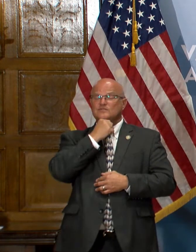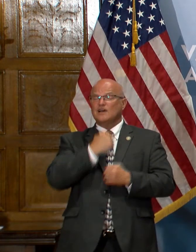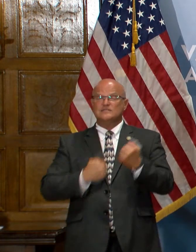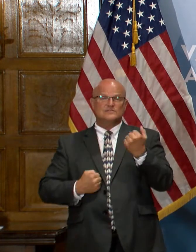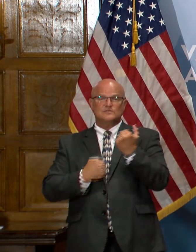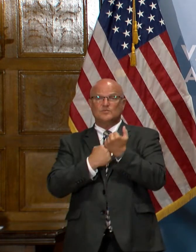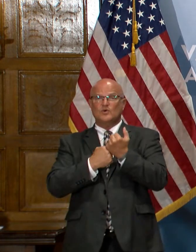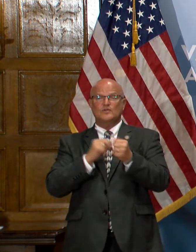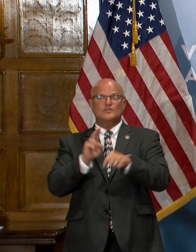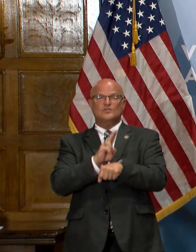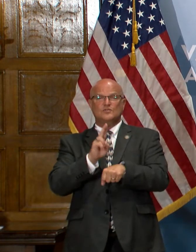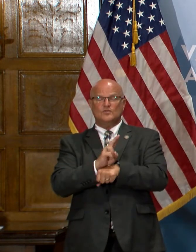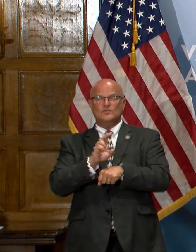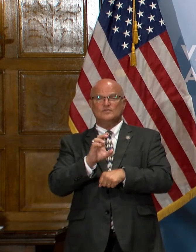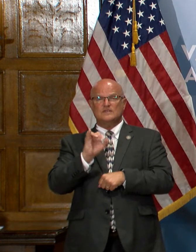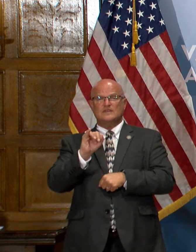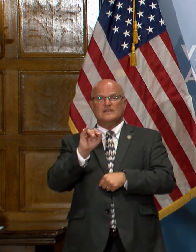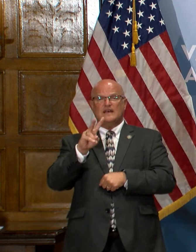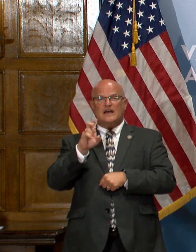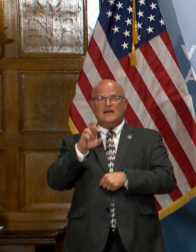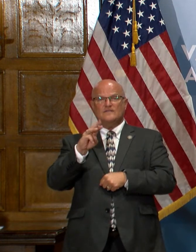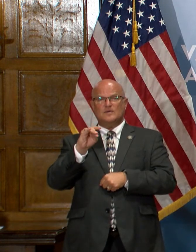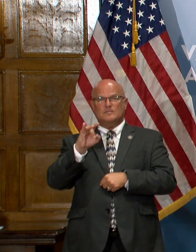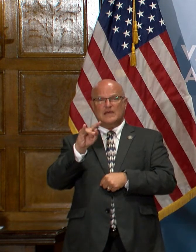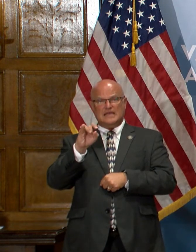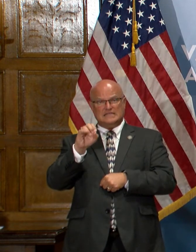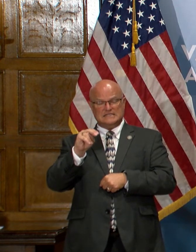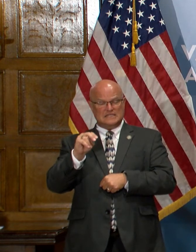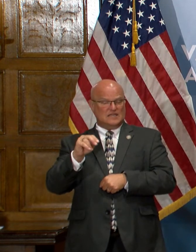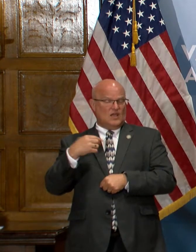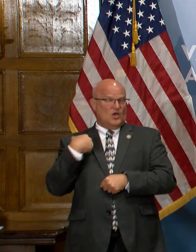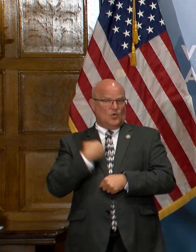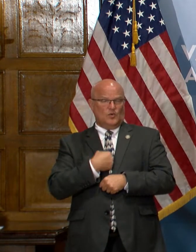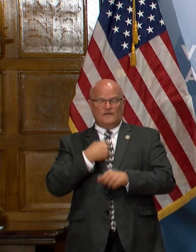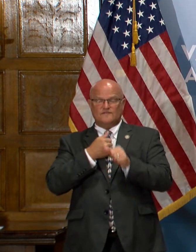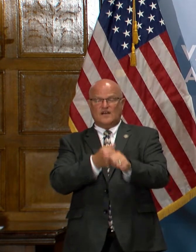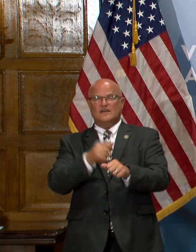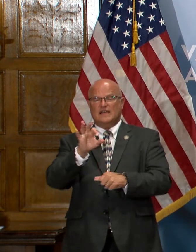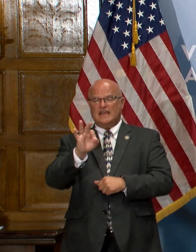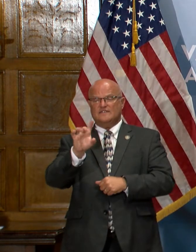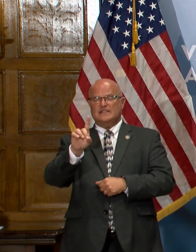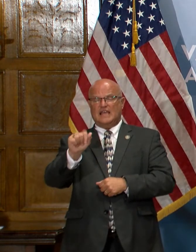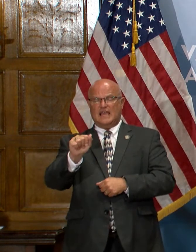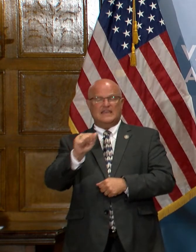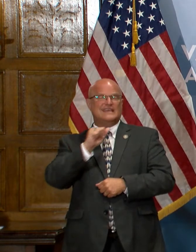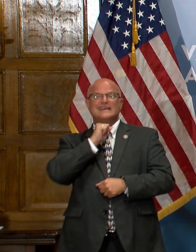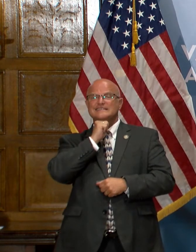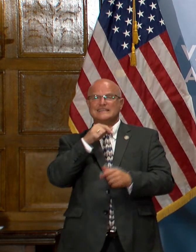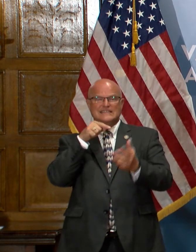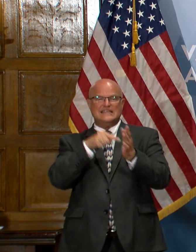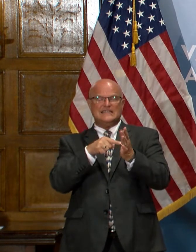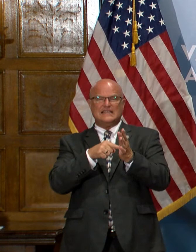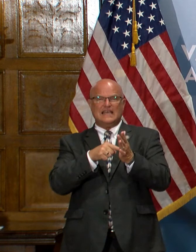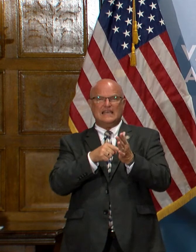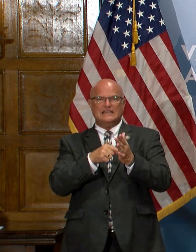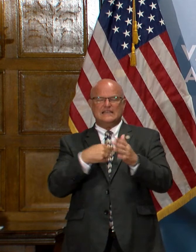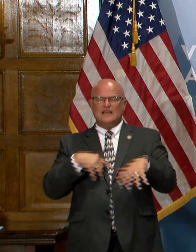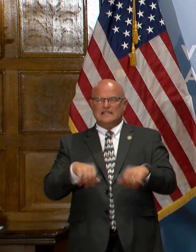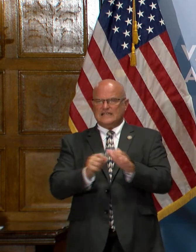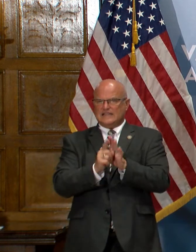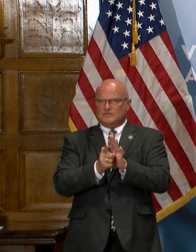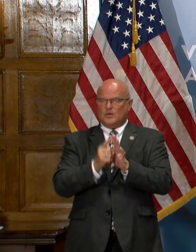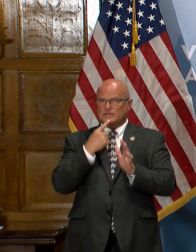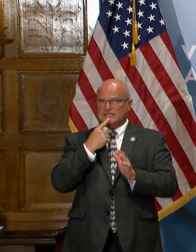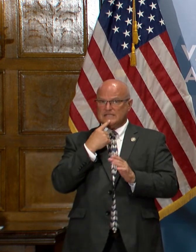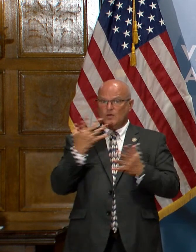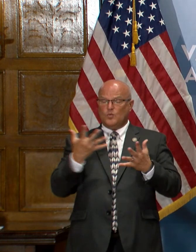use of COVID. We follow the FDA guidelines, and that is, it's not an indicated therapy. I'll take this moment to